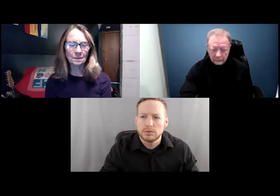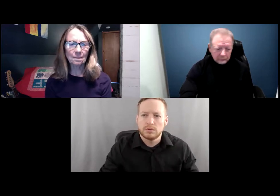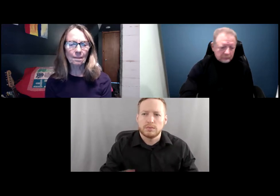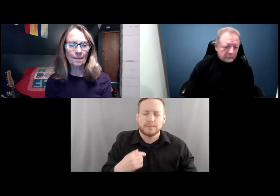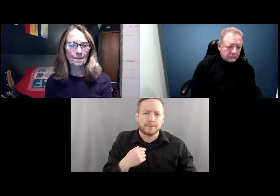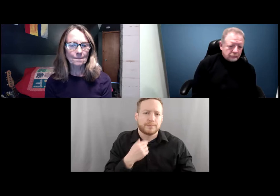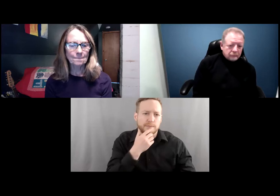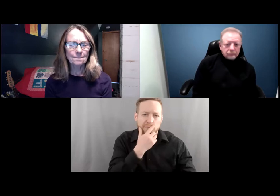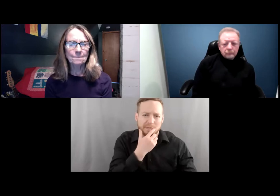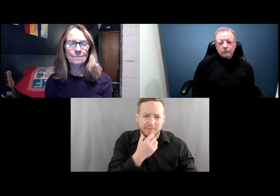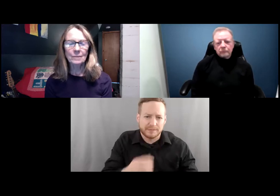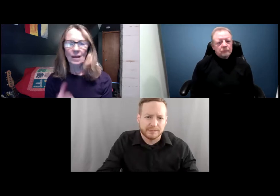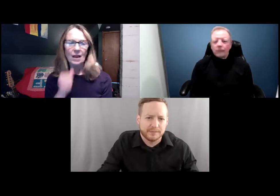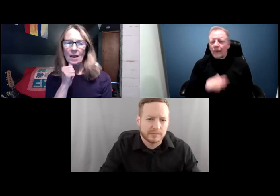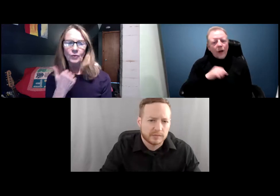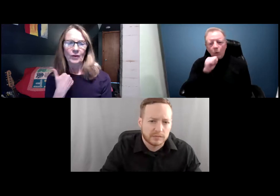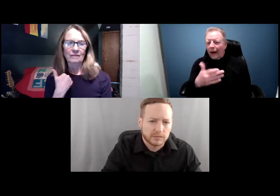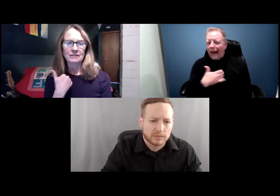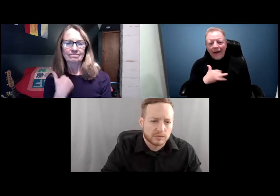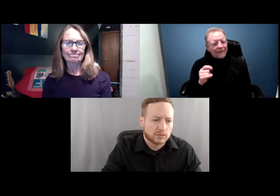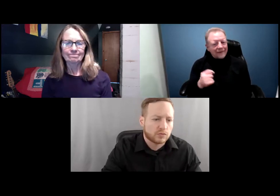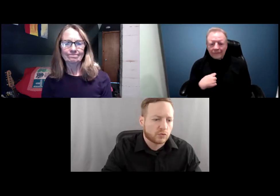Bethany. I do not have it.